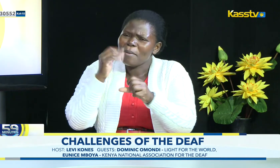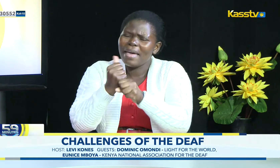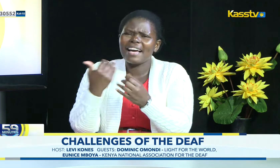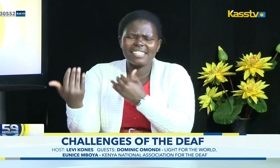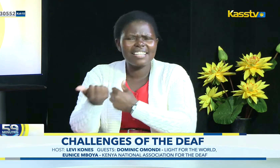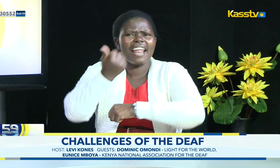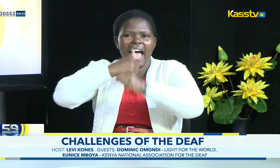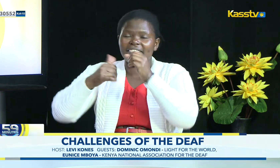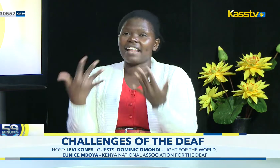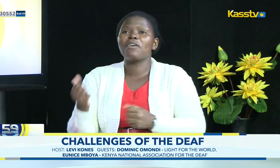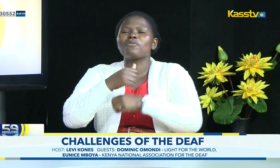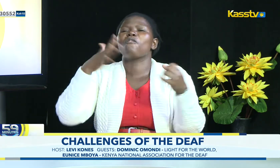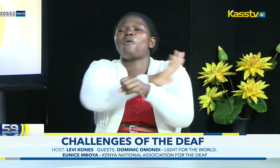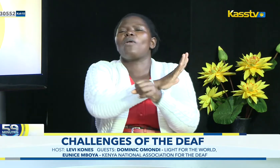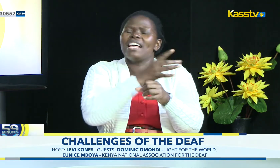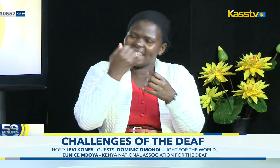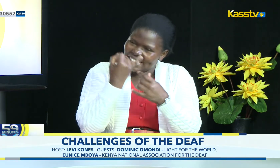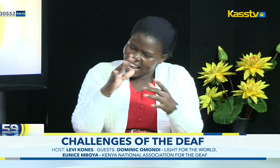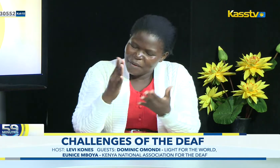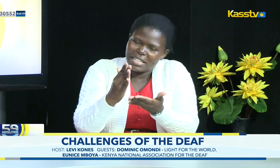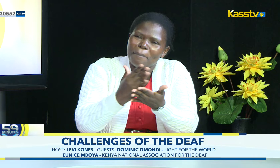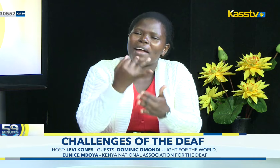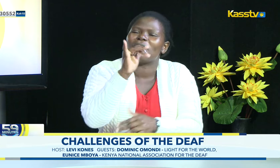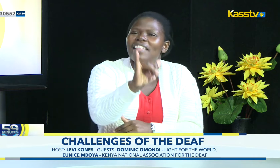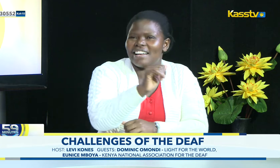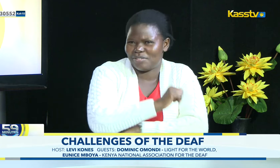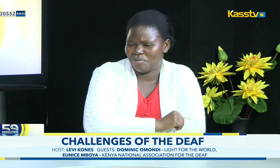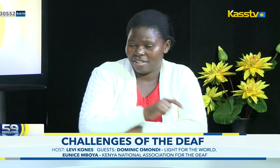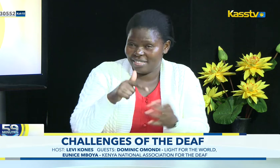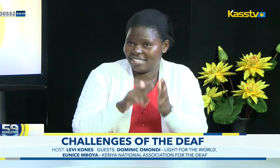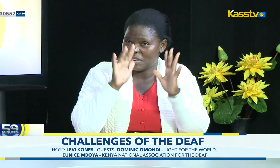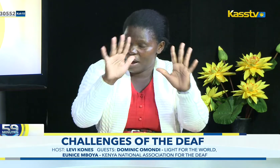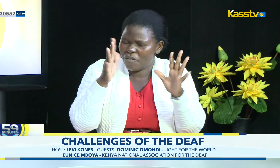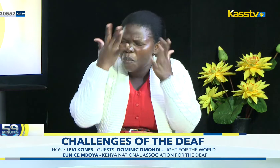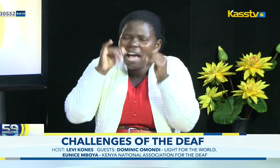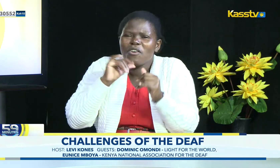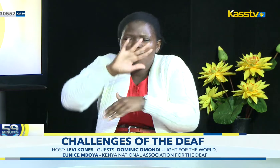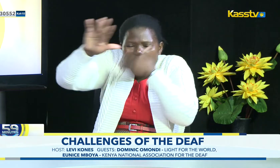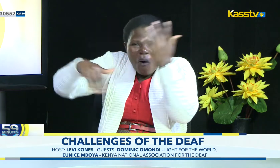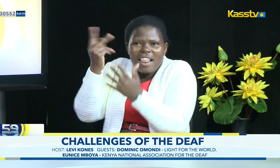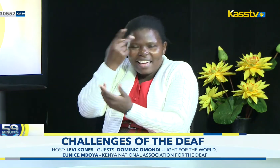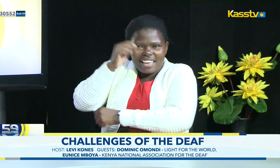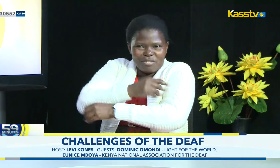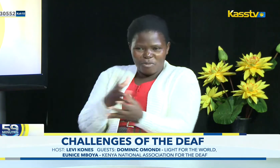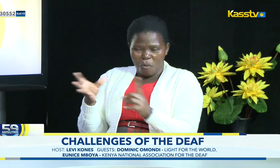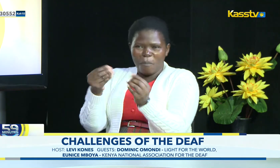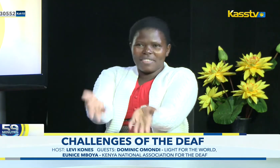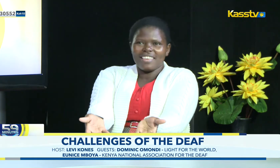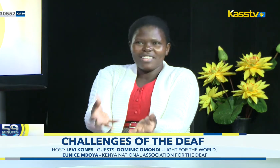has, other kids have picked up the interest, and it's something that they have adopted within the school. And I see that as something that is very,